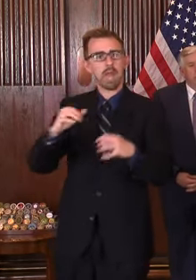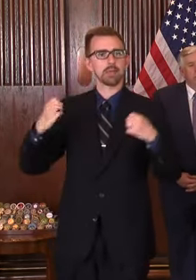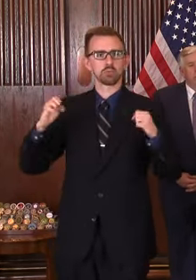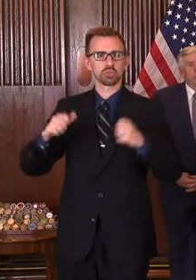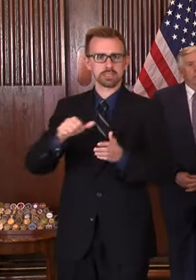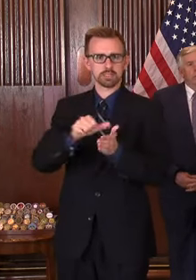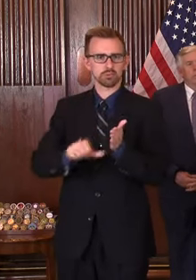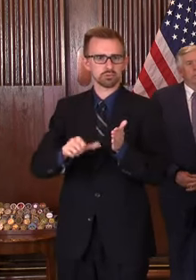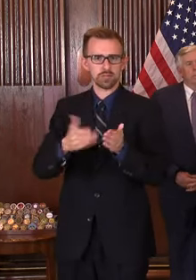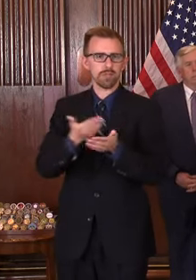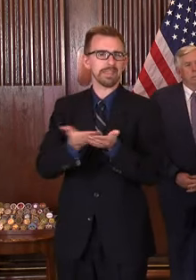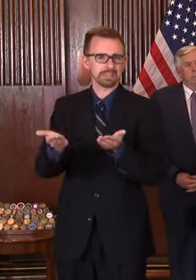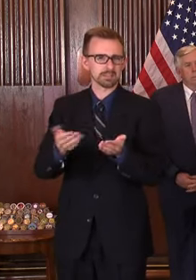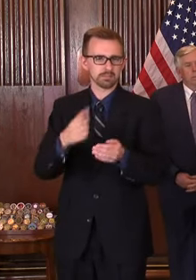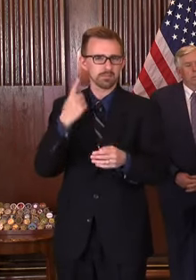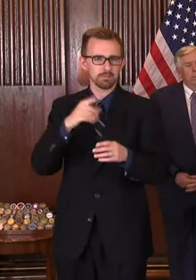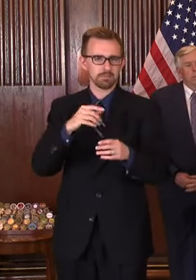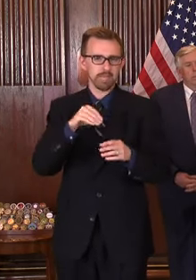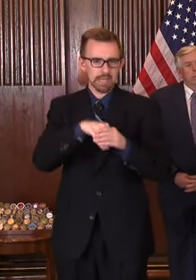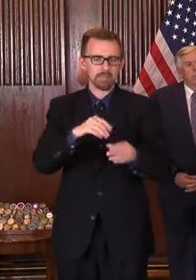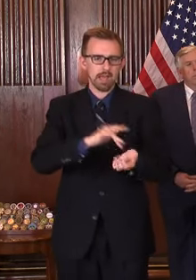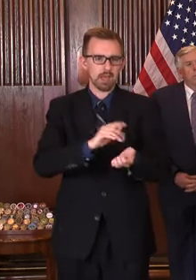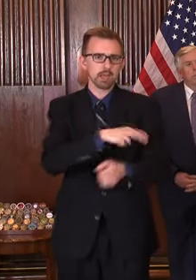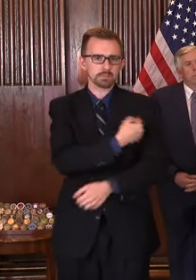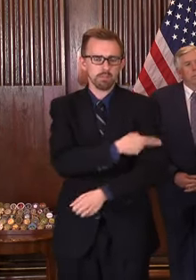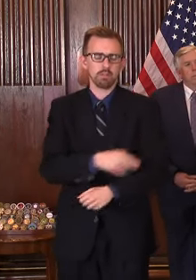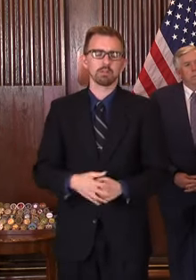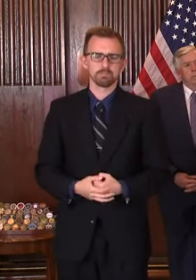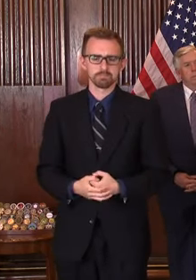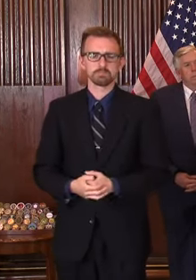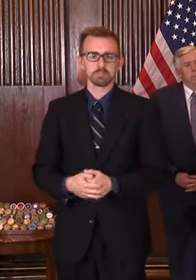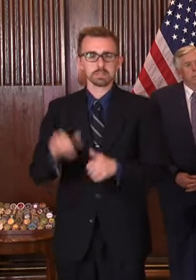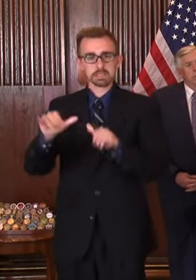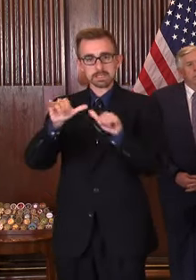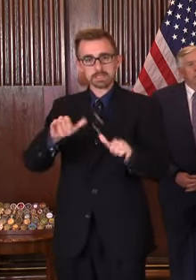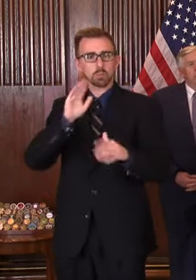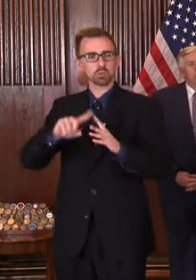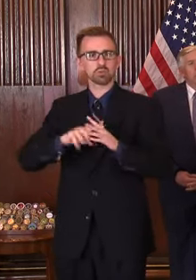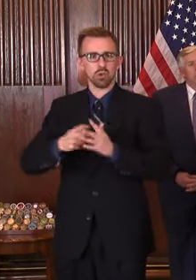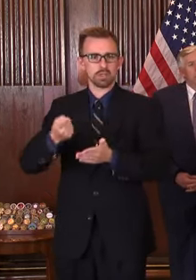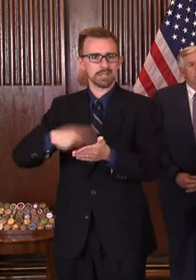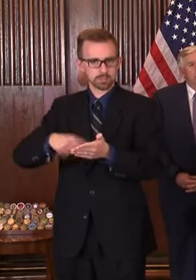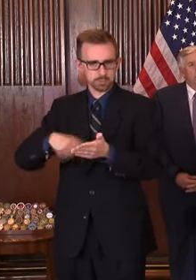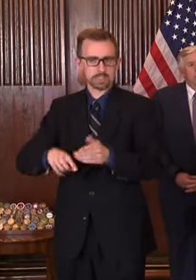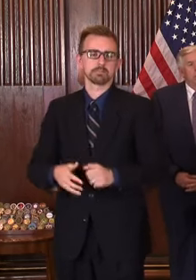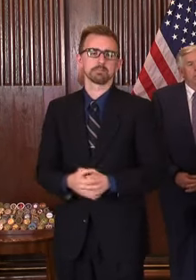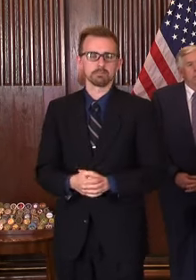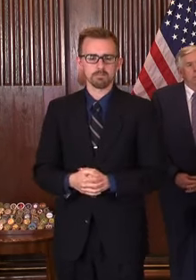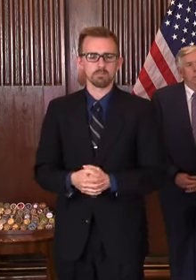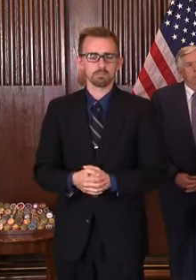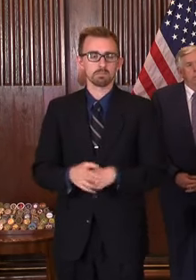procedures. Most excitingly, this system will be functional next week. Additionally, on Monday, the Department